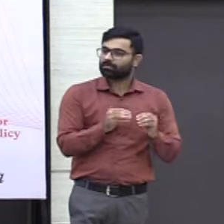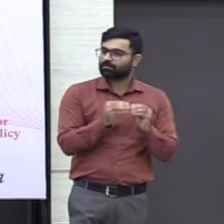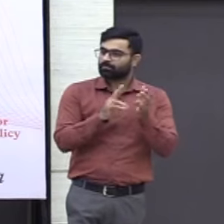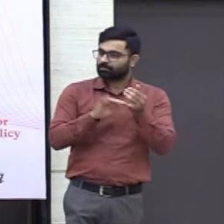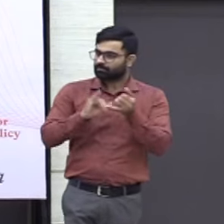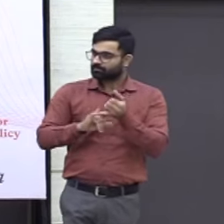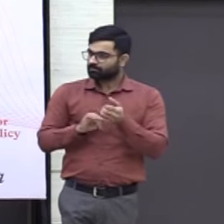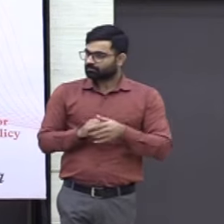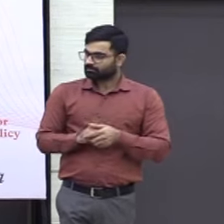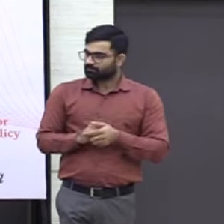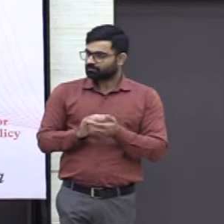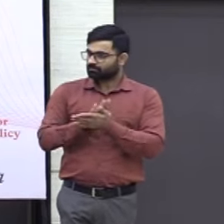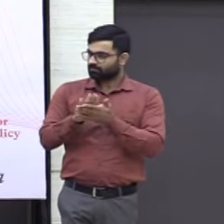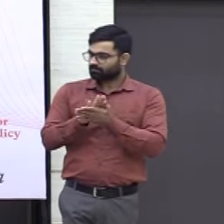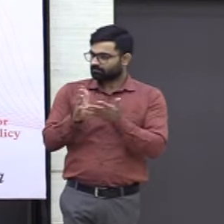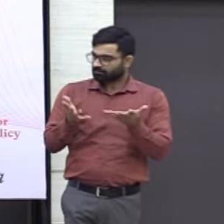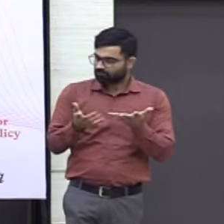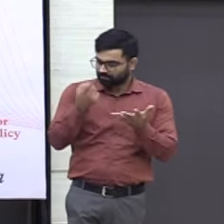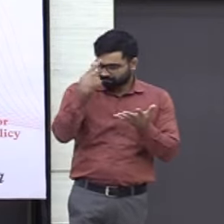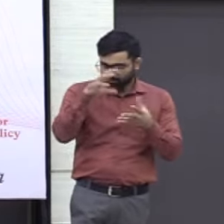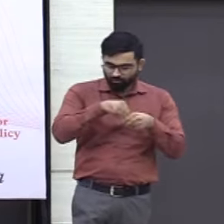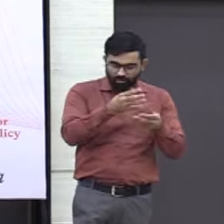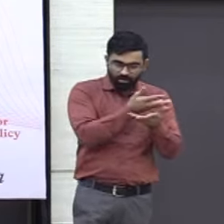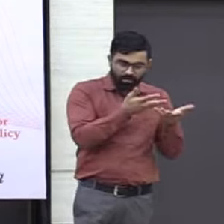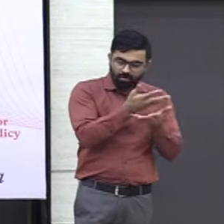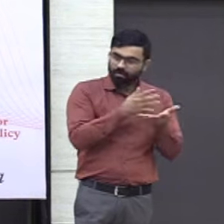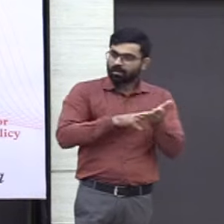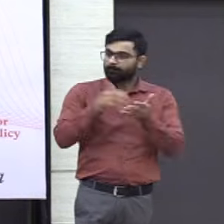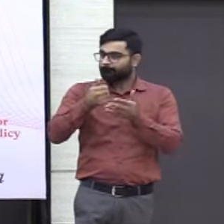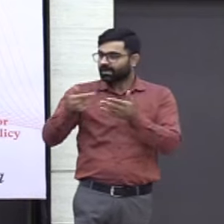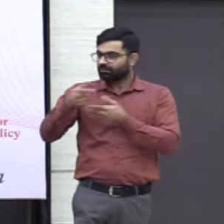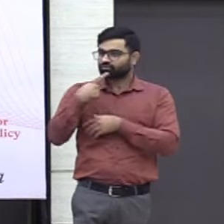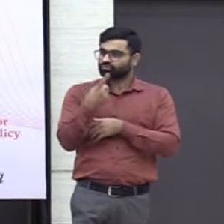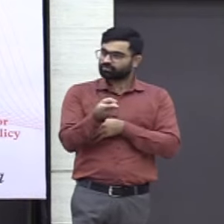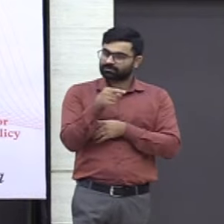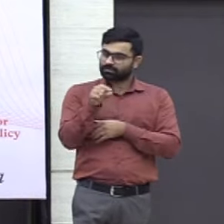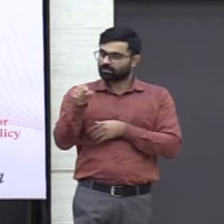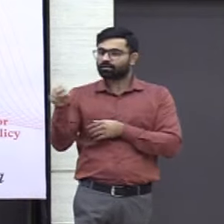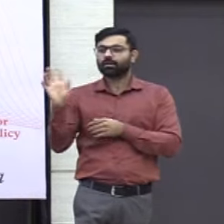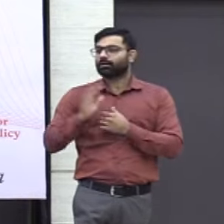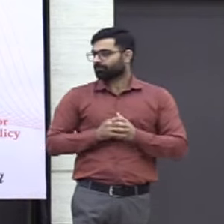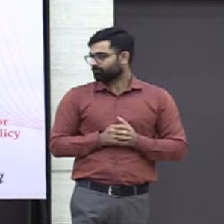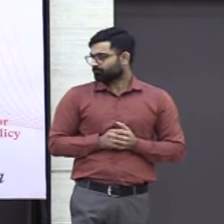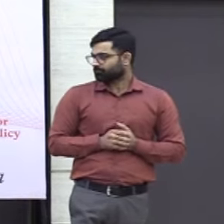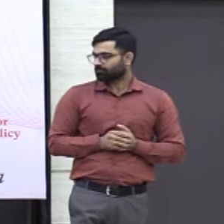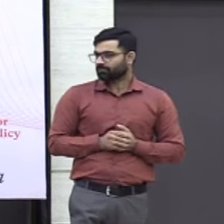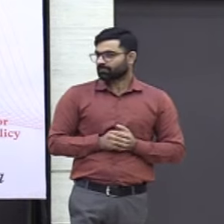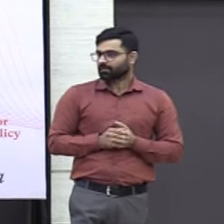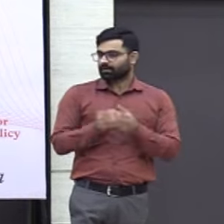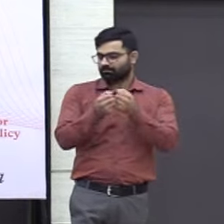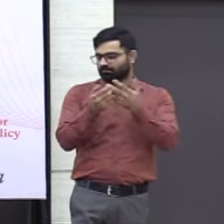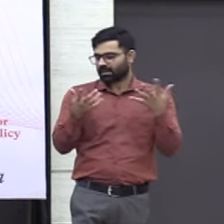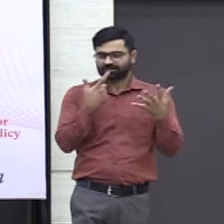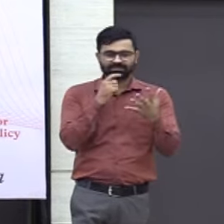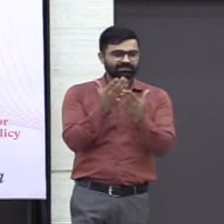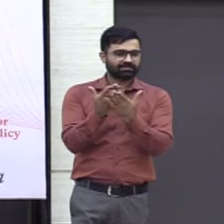when there is no any intense discussion, only minister says about this thing. And sir, in several